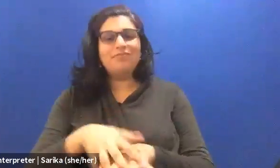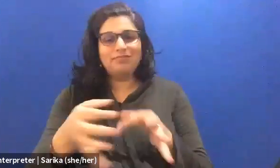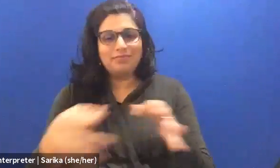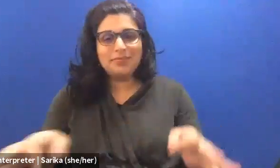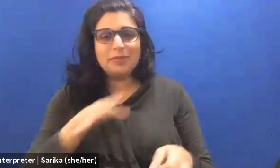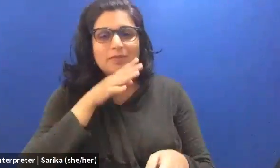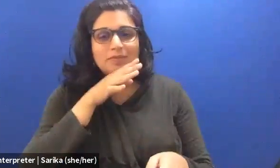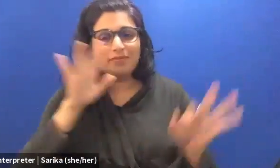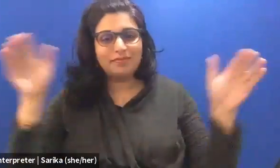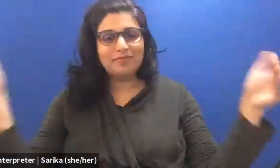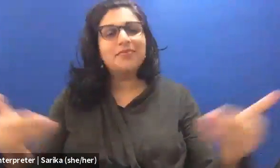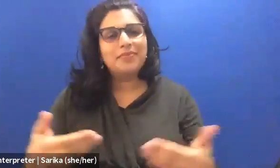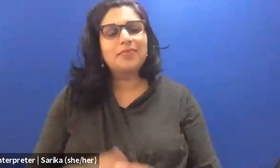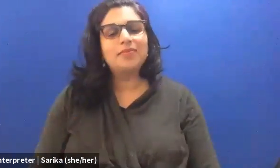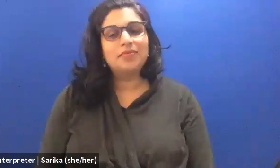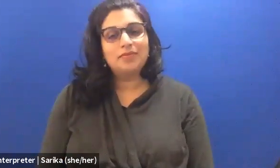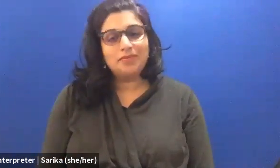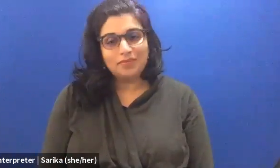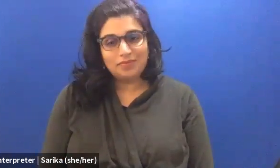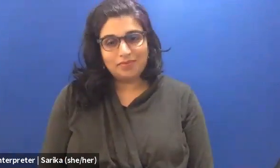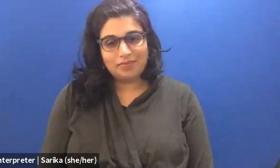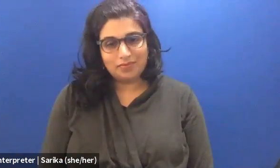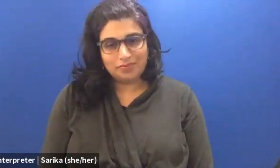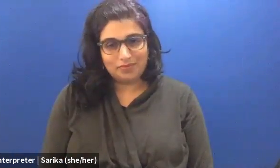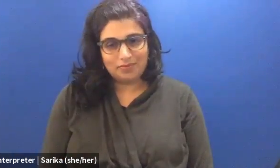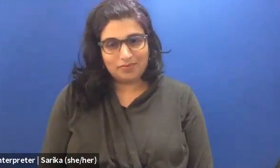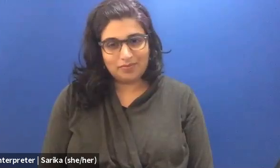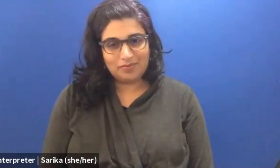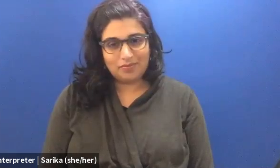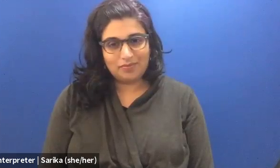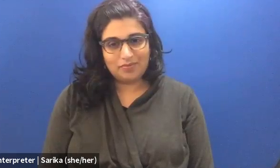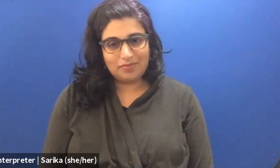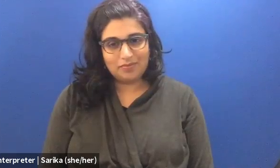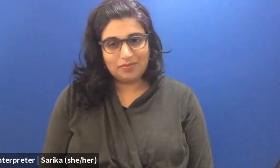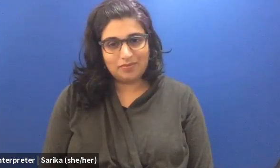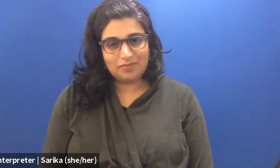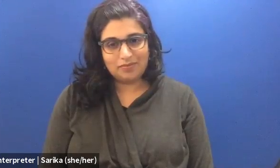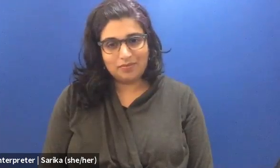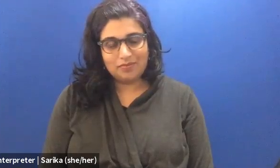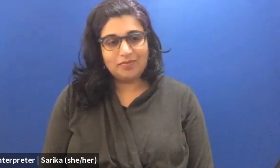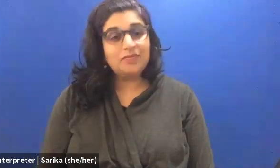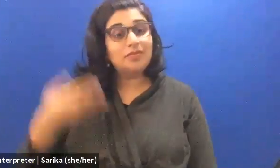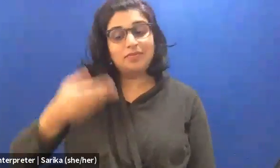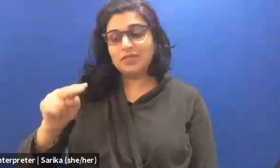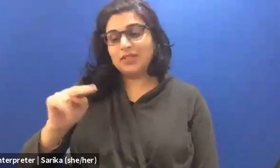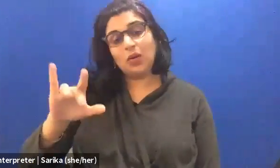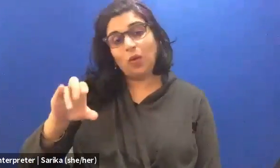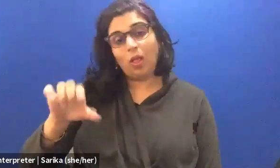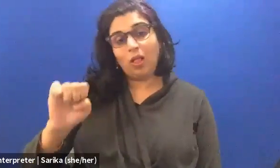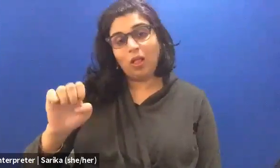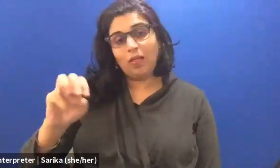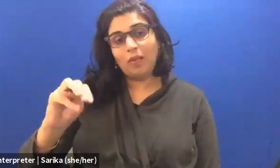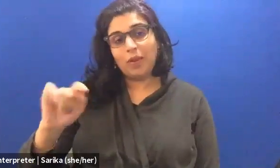Indigenous, Nigisin Dodane, Gawa Babaganakagan Dunjiba. My name is Nicole Matthews. I'm